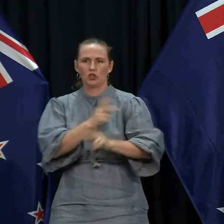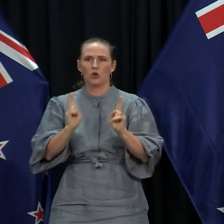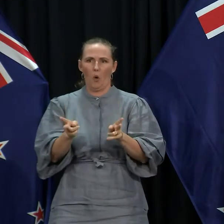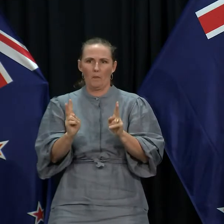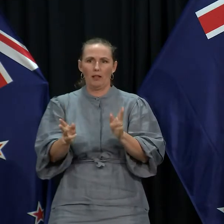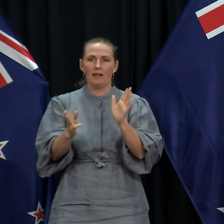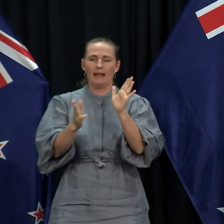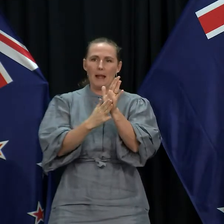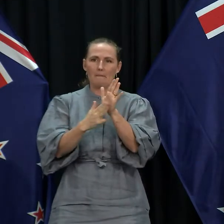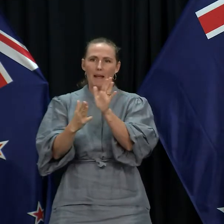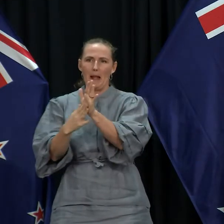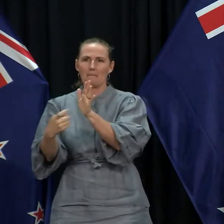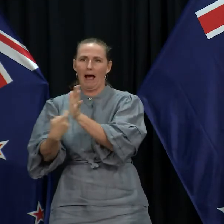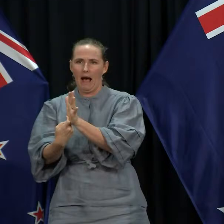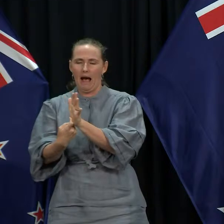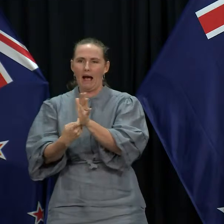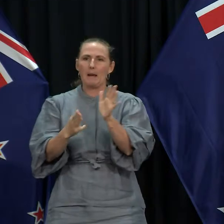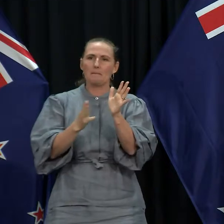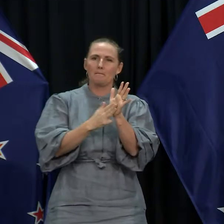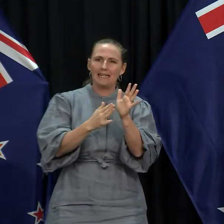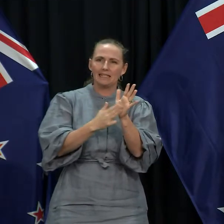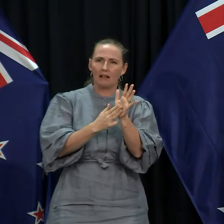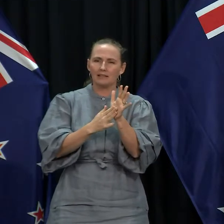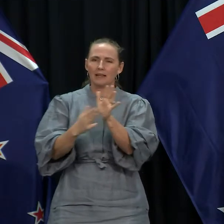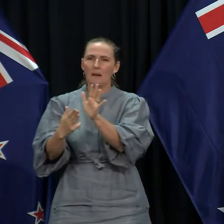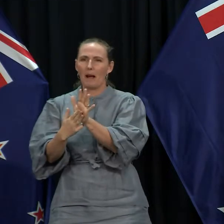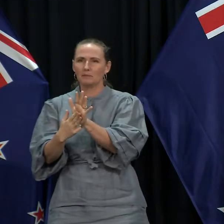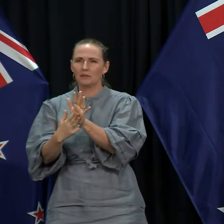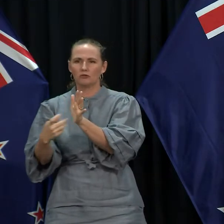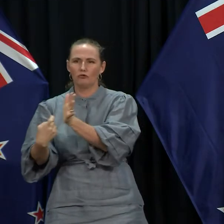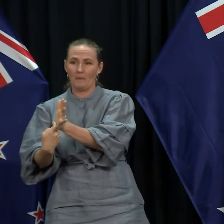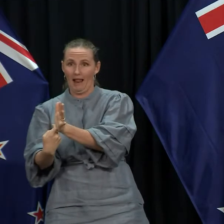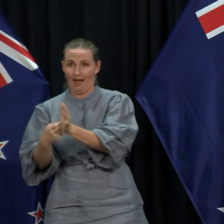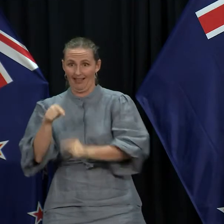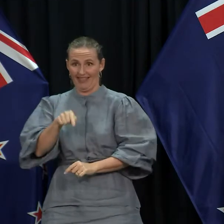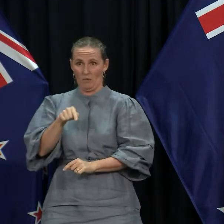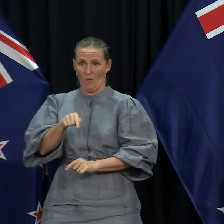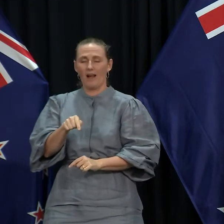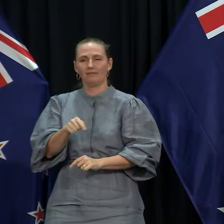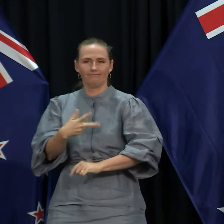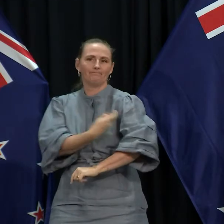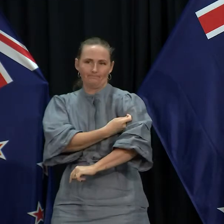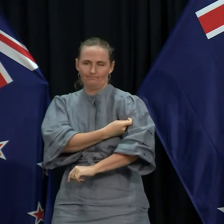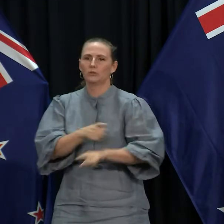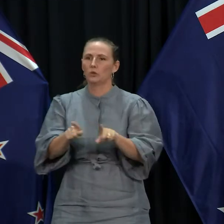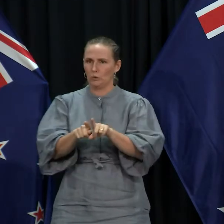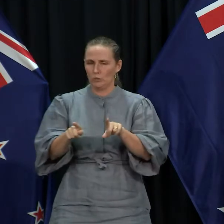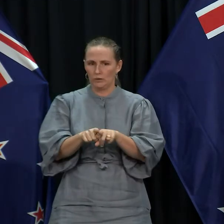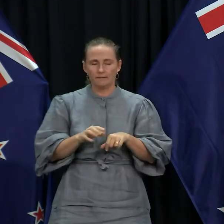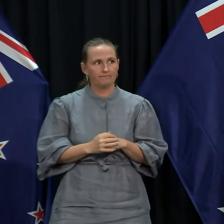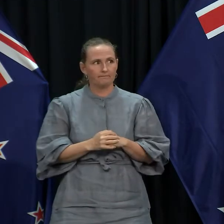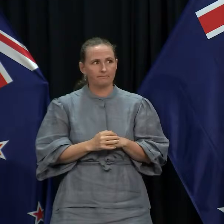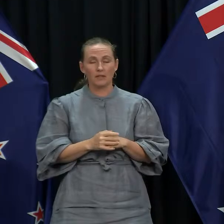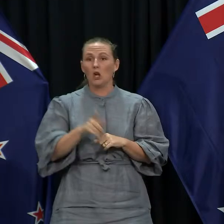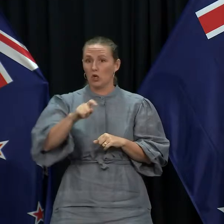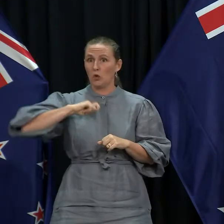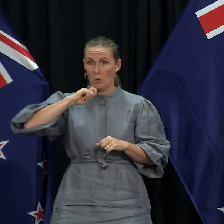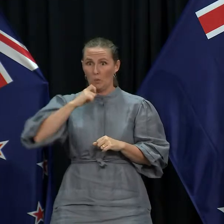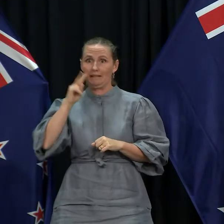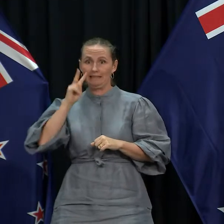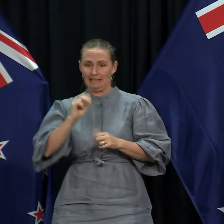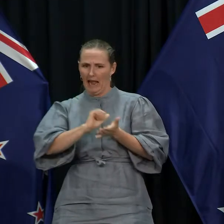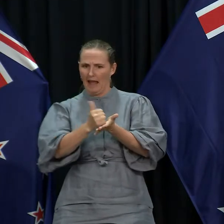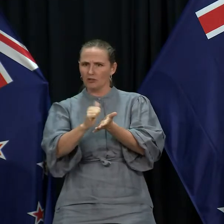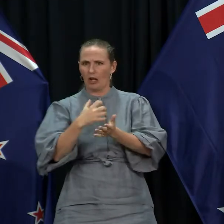catch-up campaign. So over the next couple of weeks, that will become very visible as there is both a public information